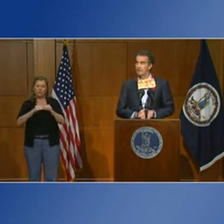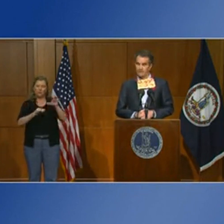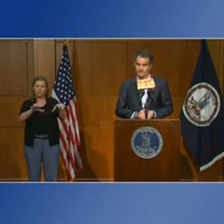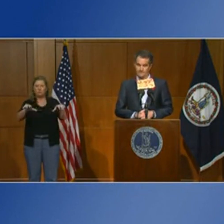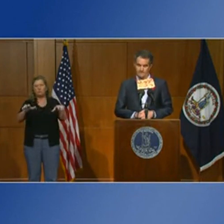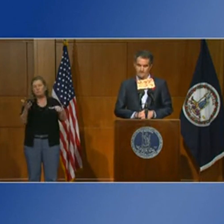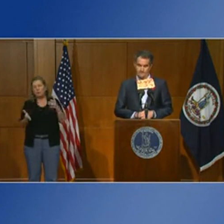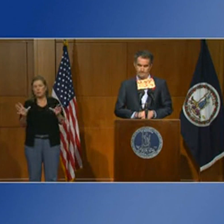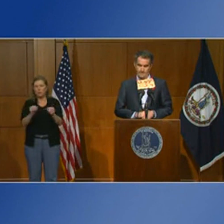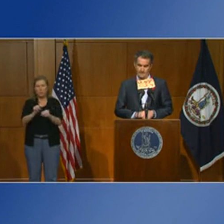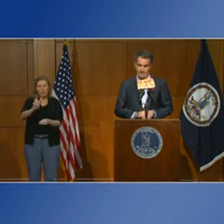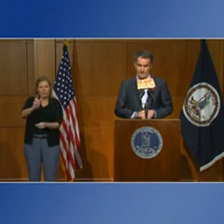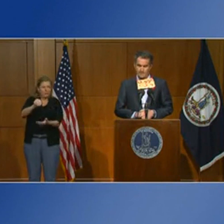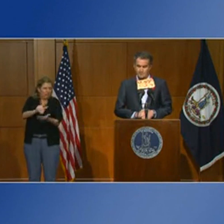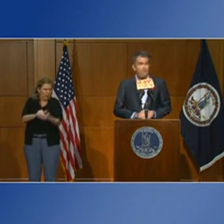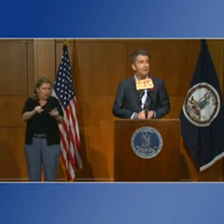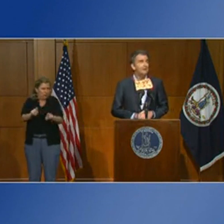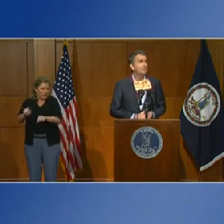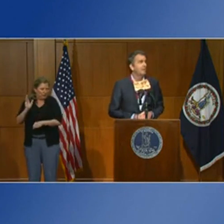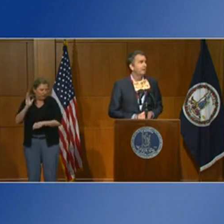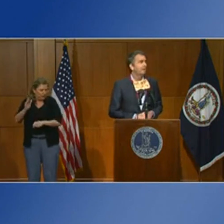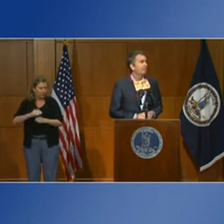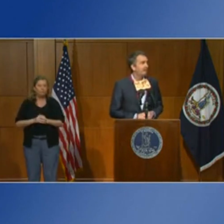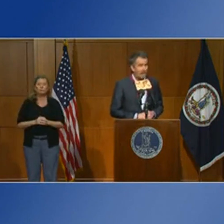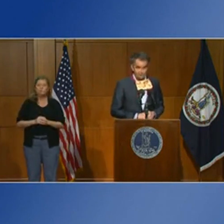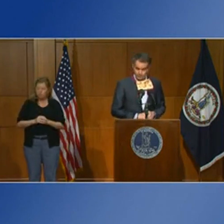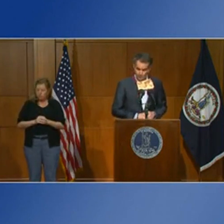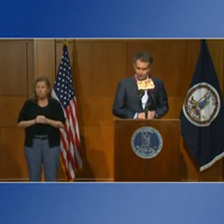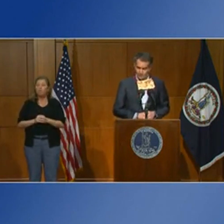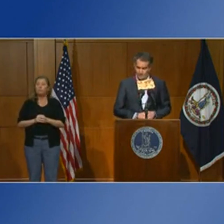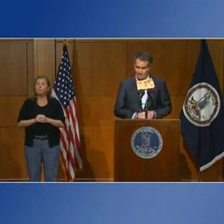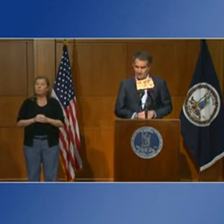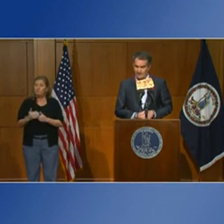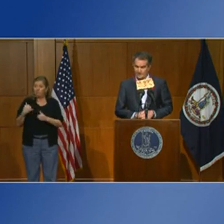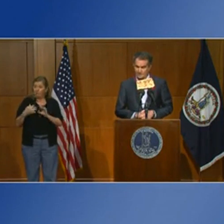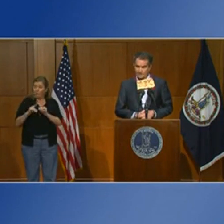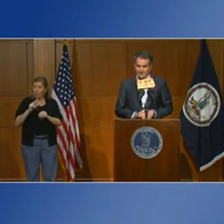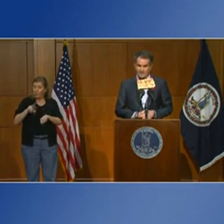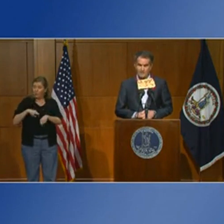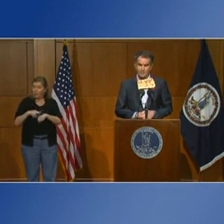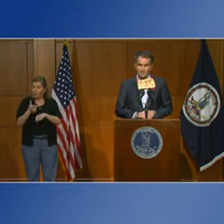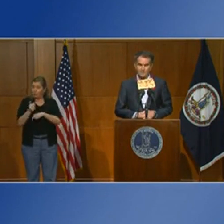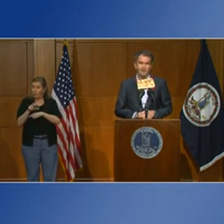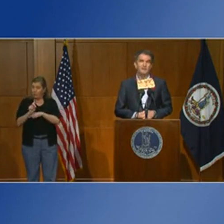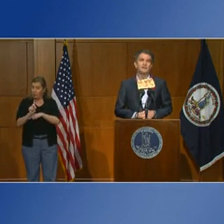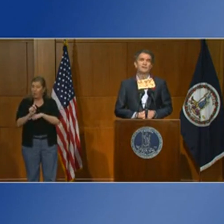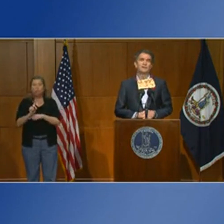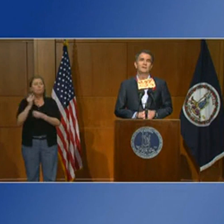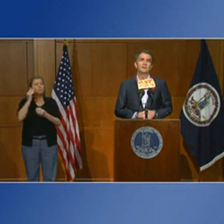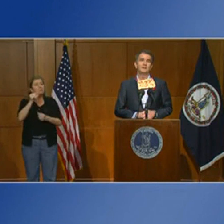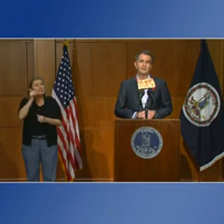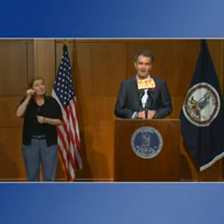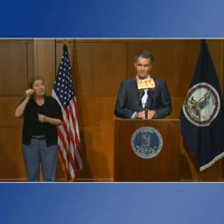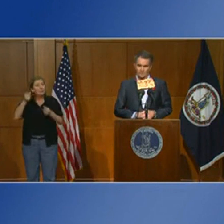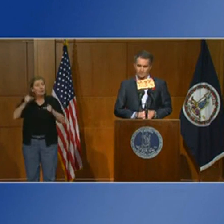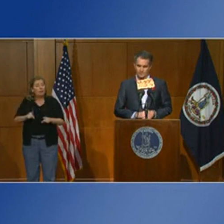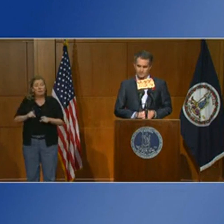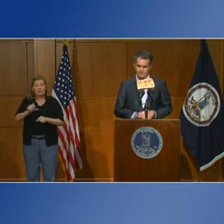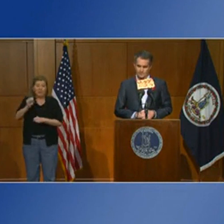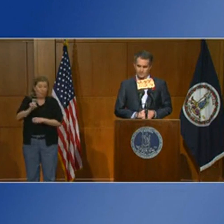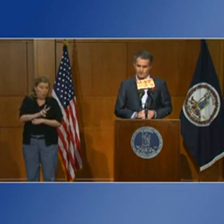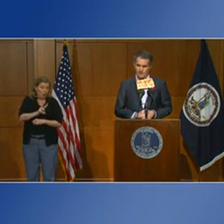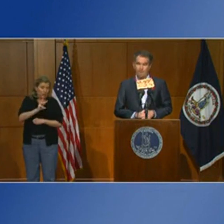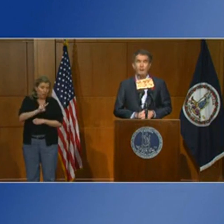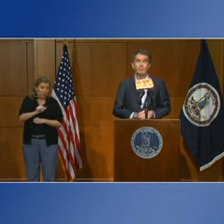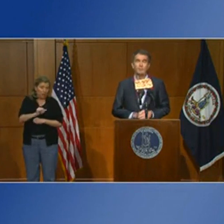6,000 tests. And speaking of the National Guard, yesterday there was flooding in Southwest